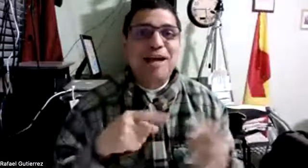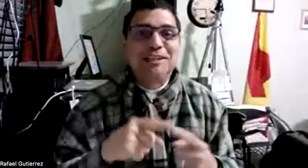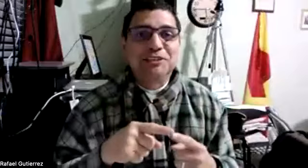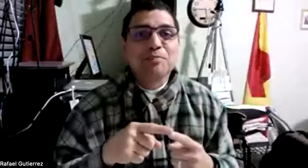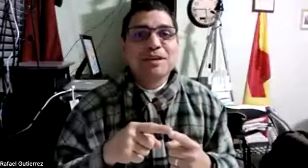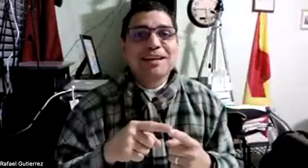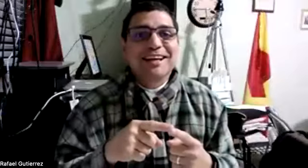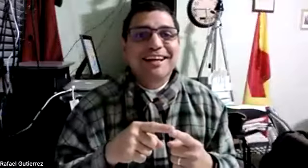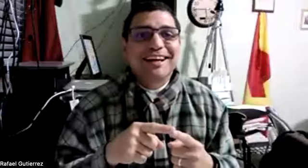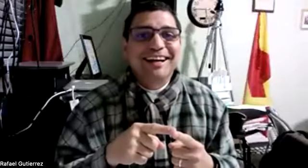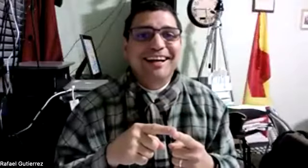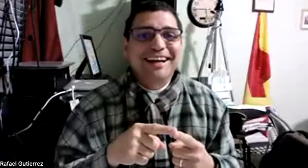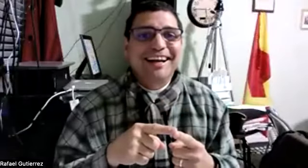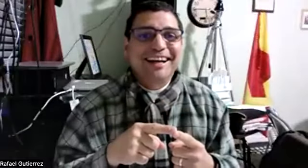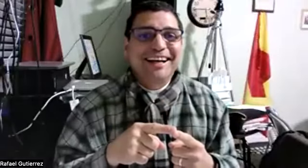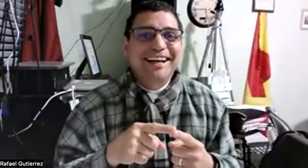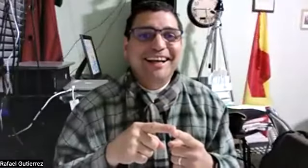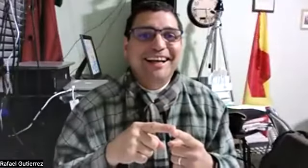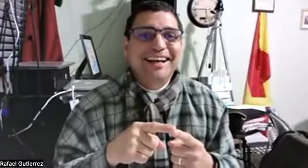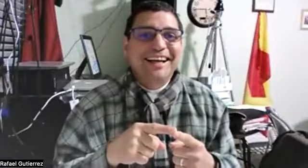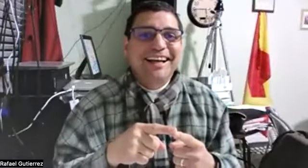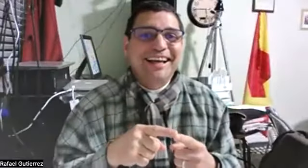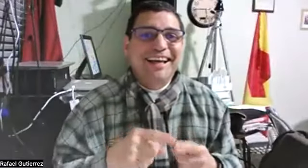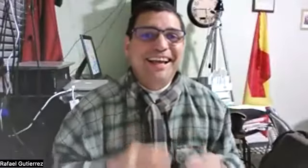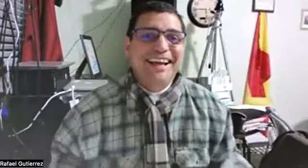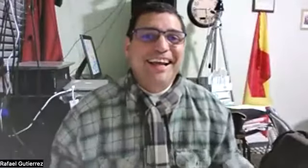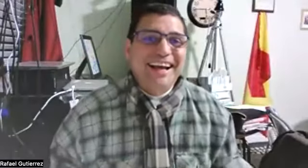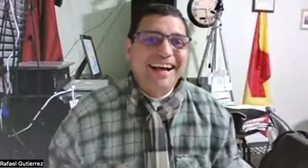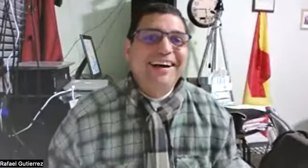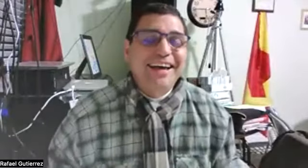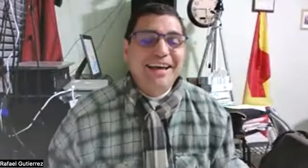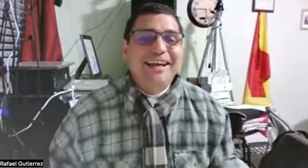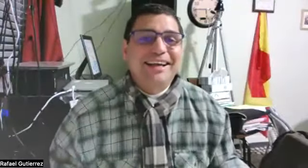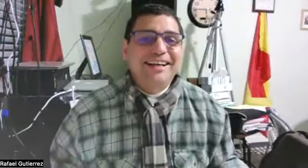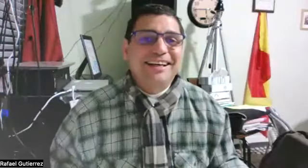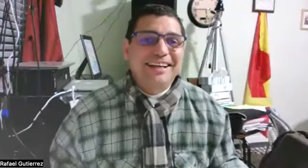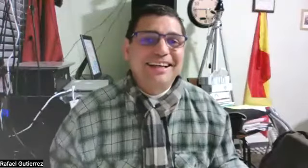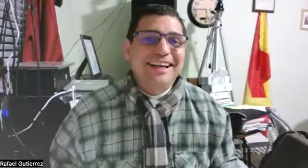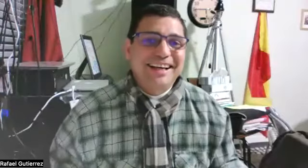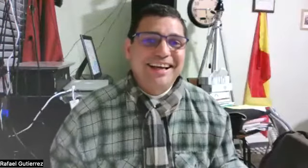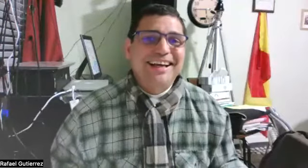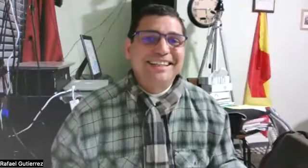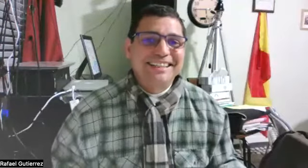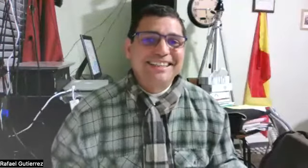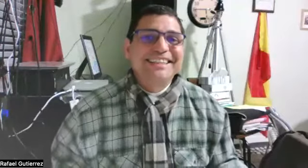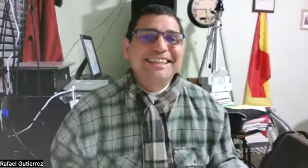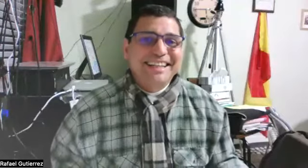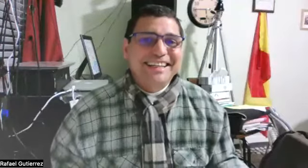Spanish. I have never listened in, the lyrics. This is the first time. I always just, the